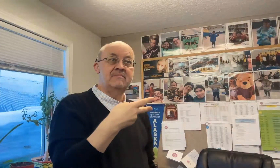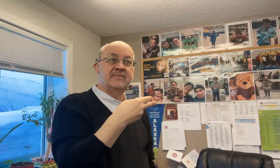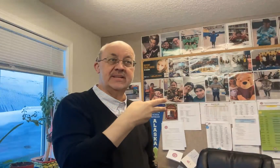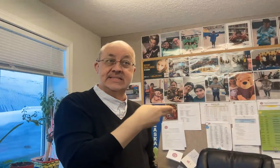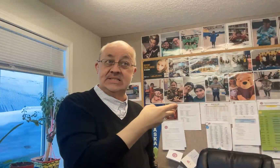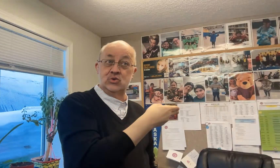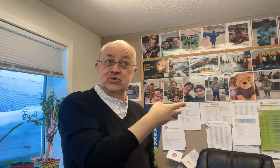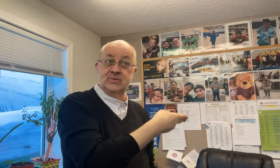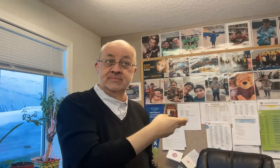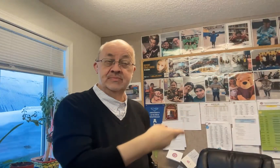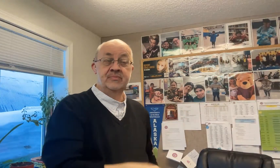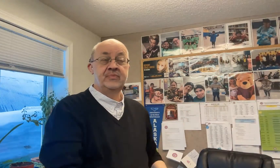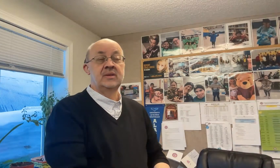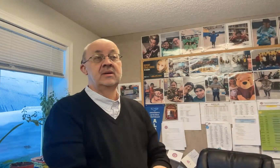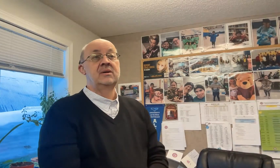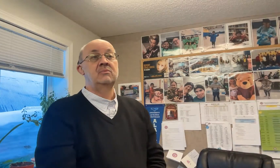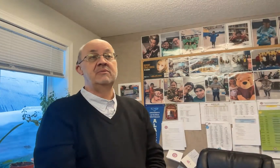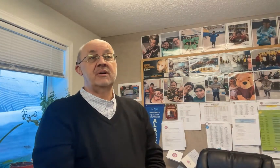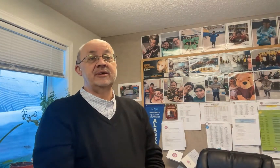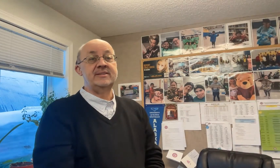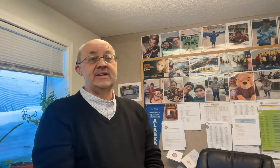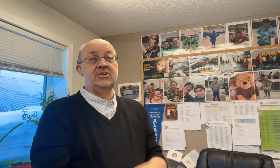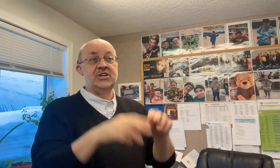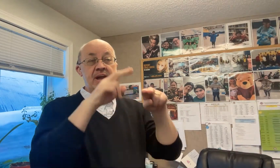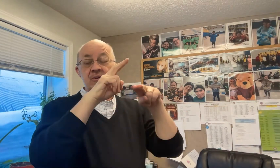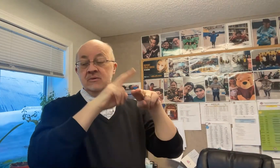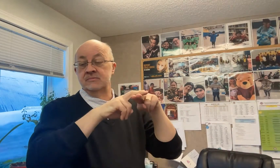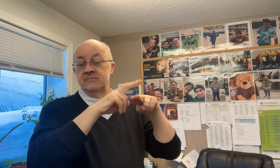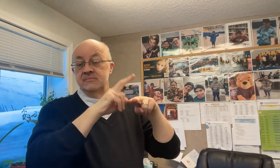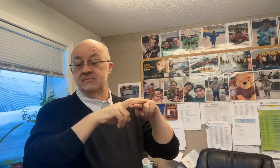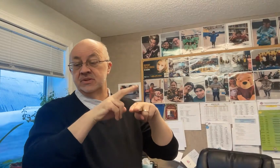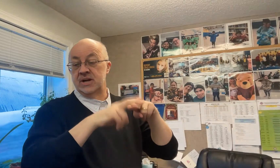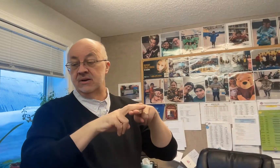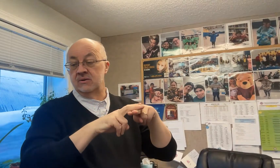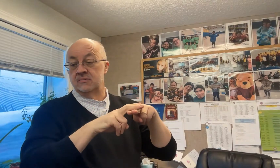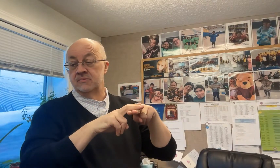like scissors. We've already said chair, chair.